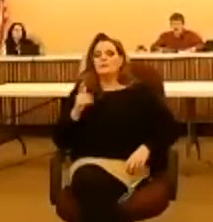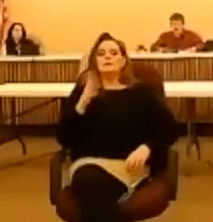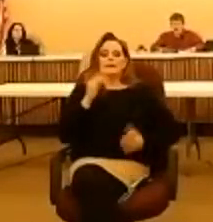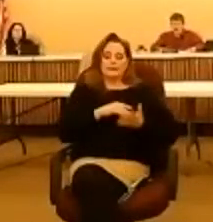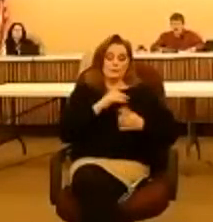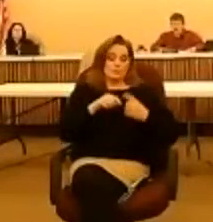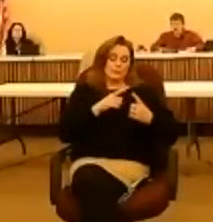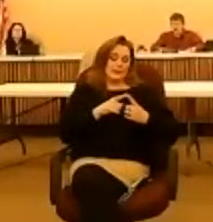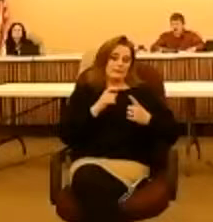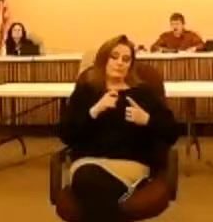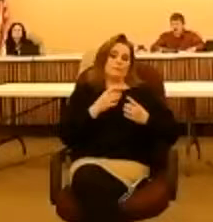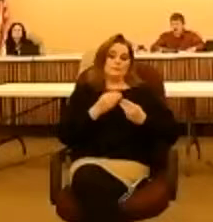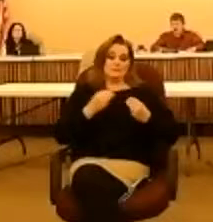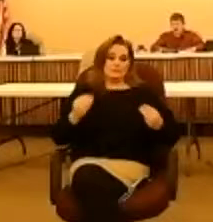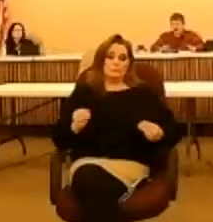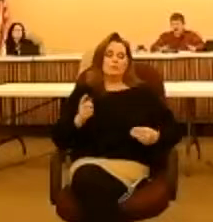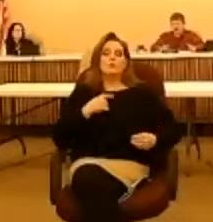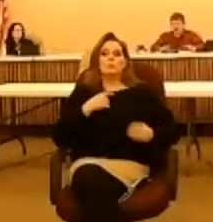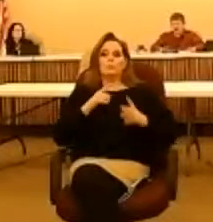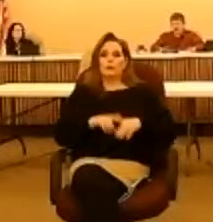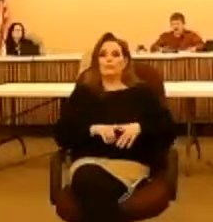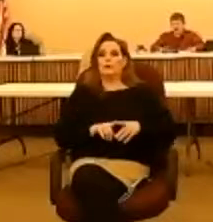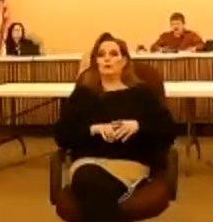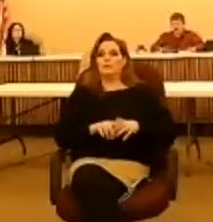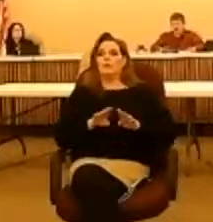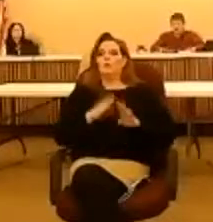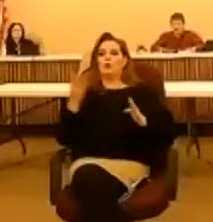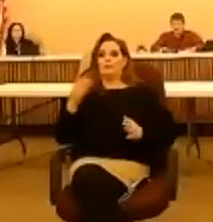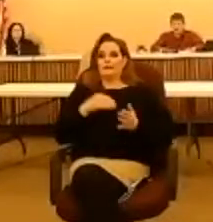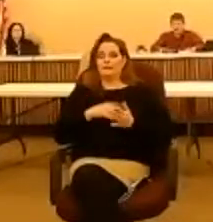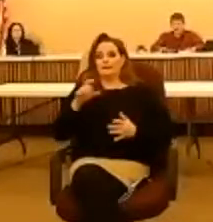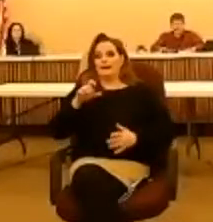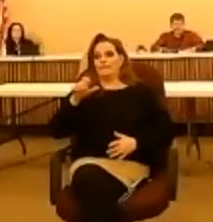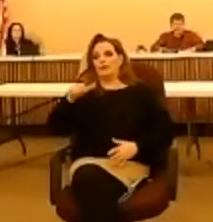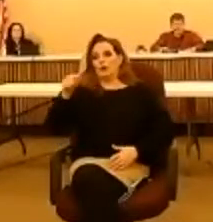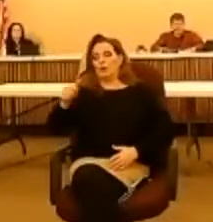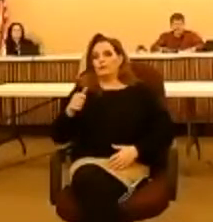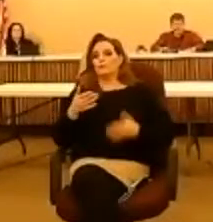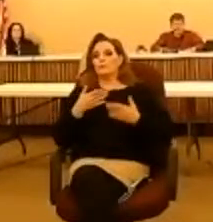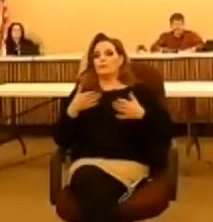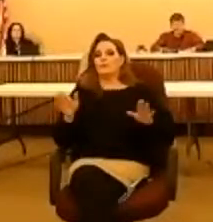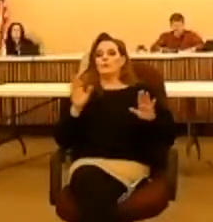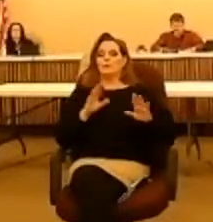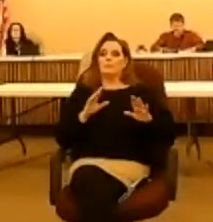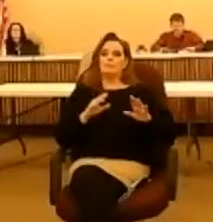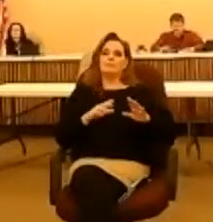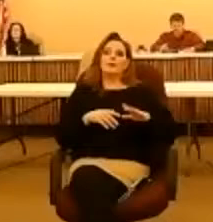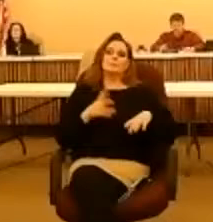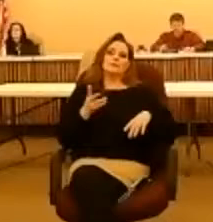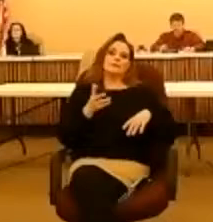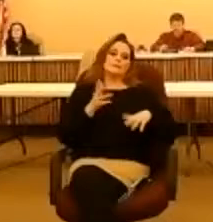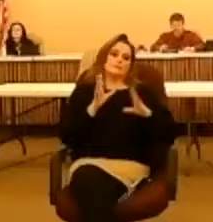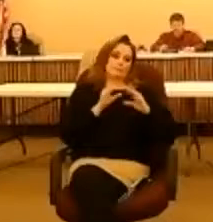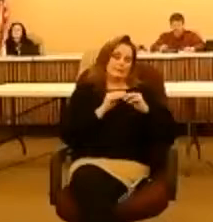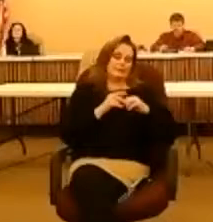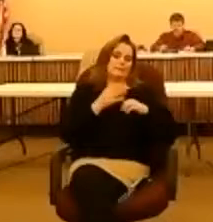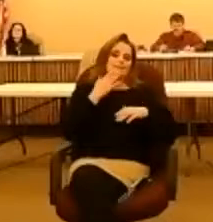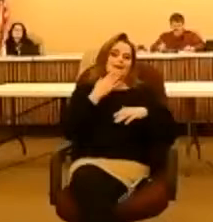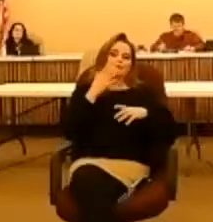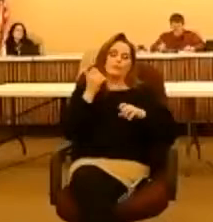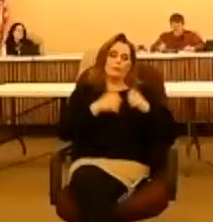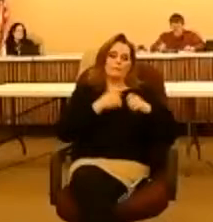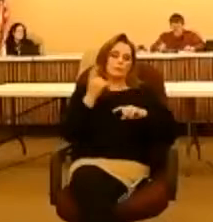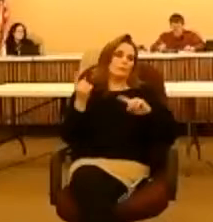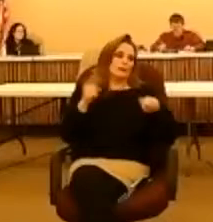the additional material, we will reopen and hold an additional public hearing. Thank you for all who provided input. Thanks for all who